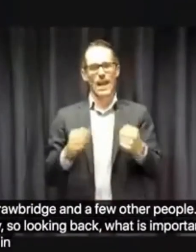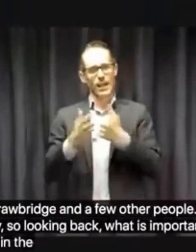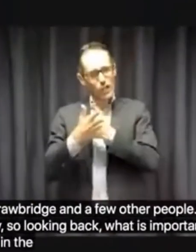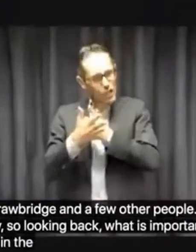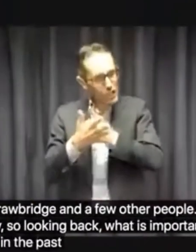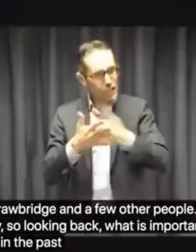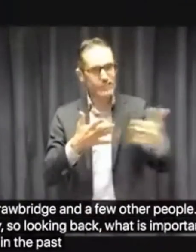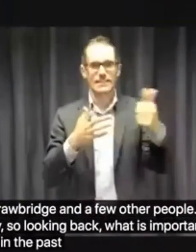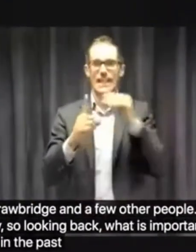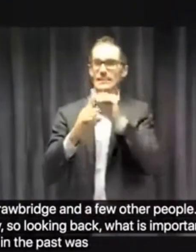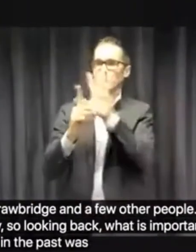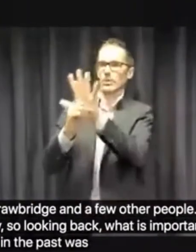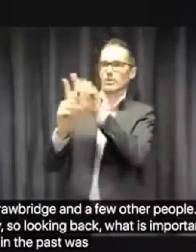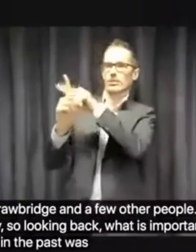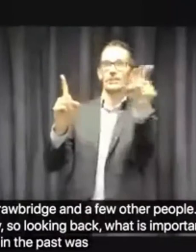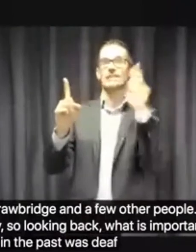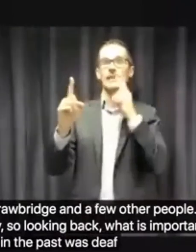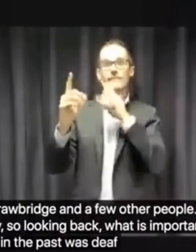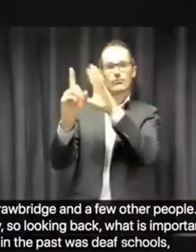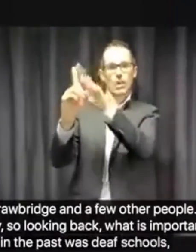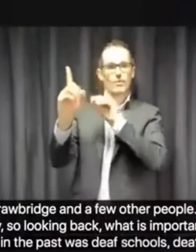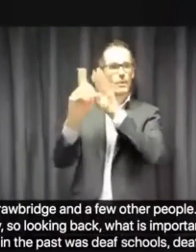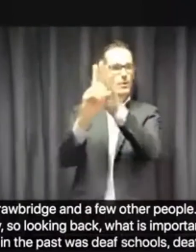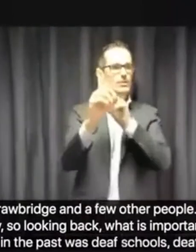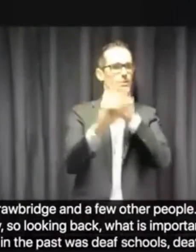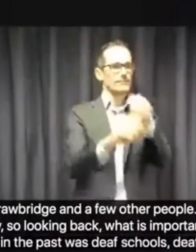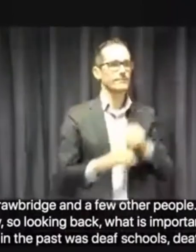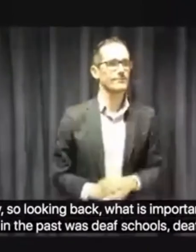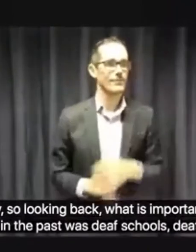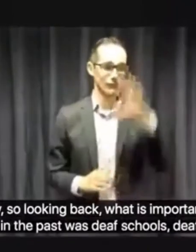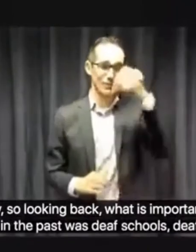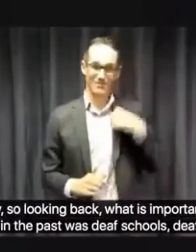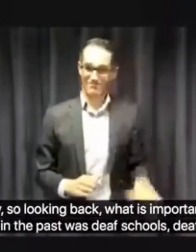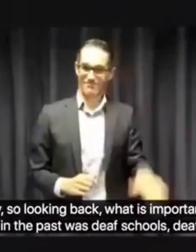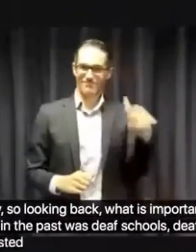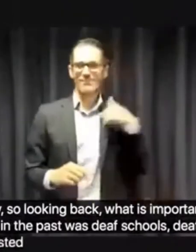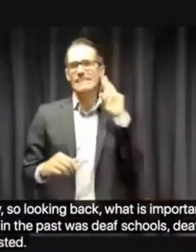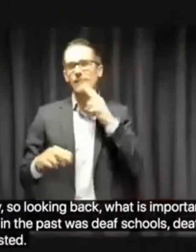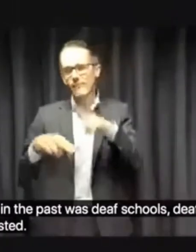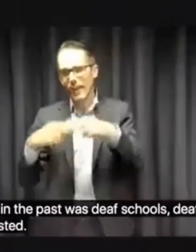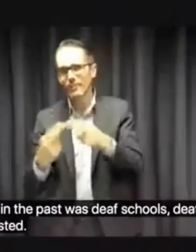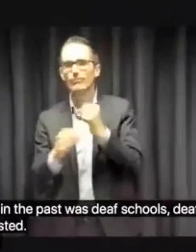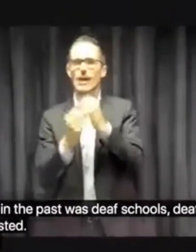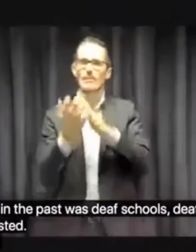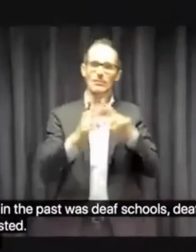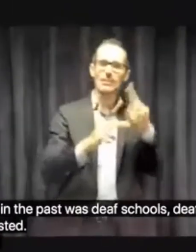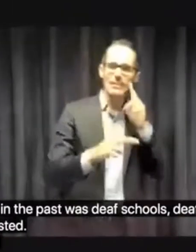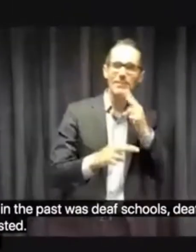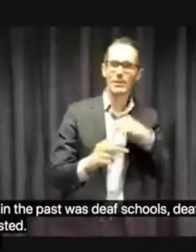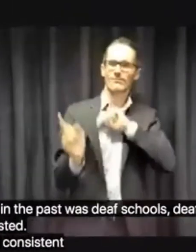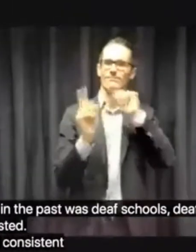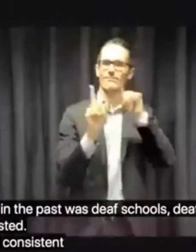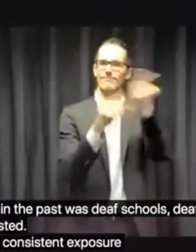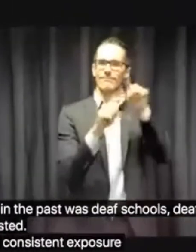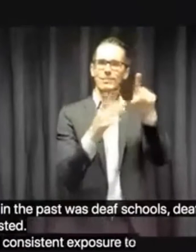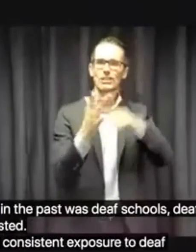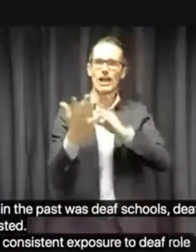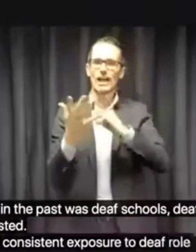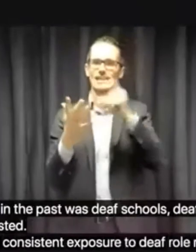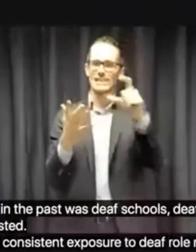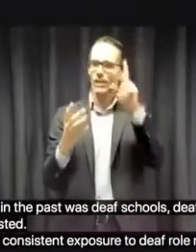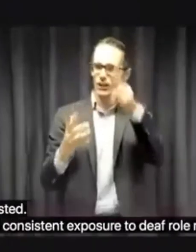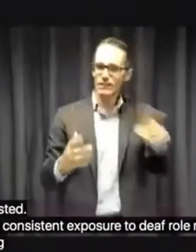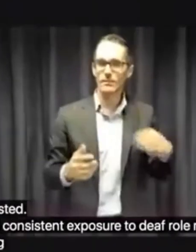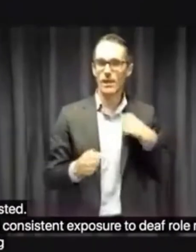existed, we had consistent exposure to those deaf role models. Remembering growing up, I came from a deaf family.